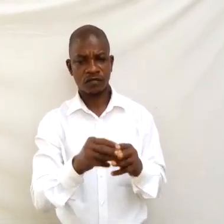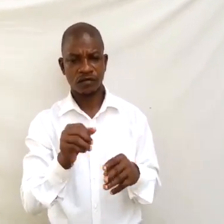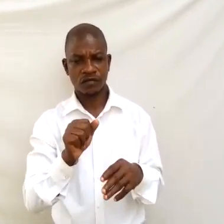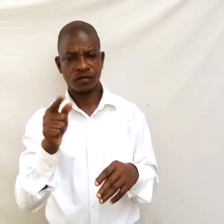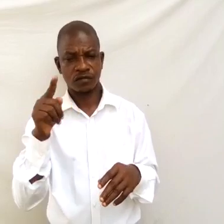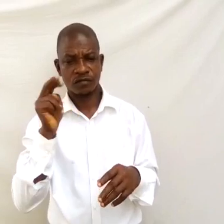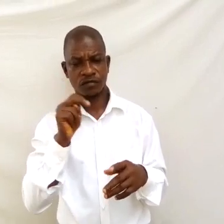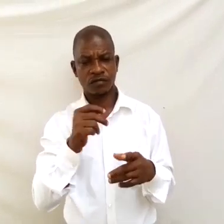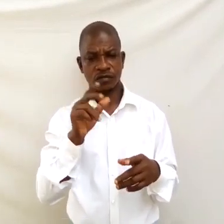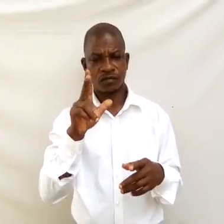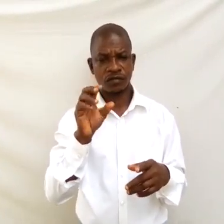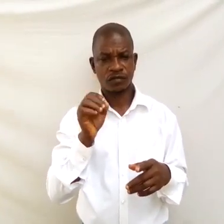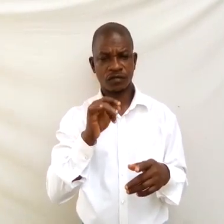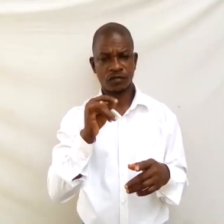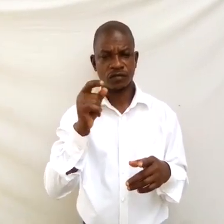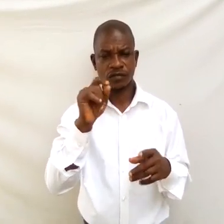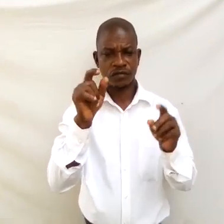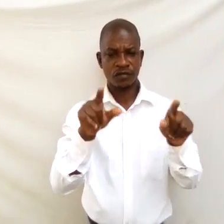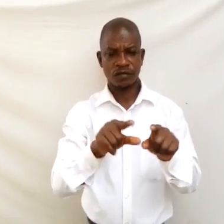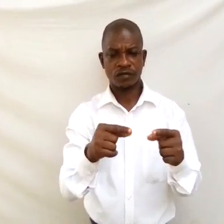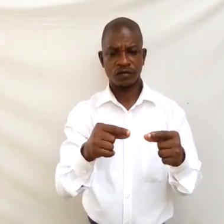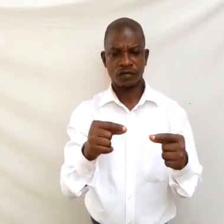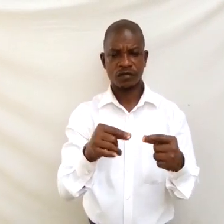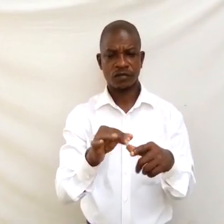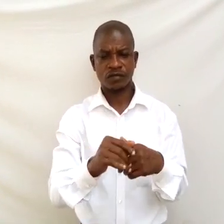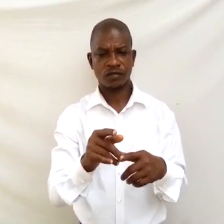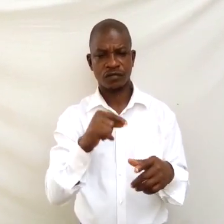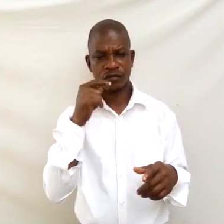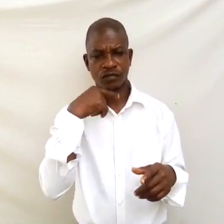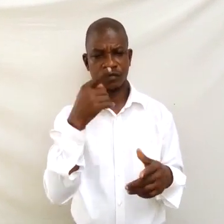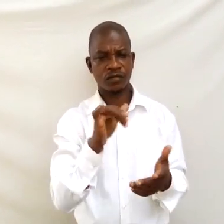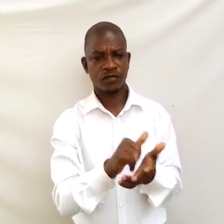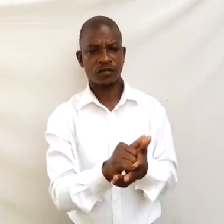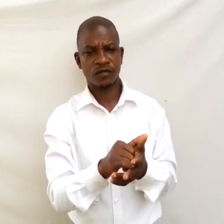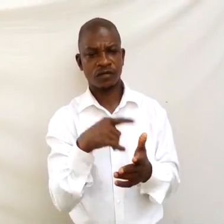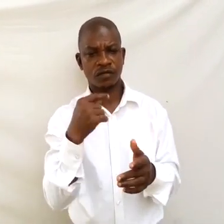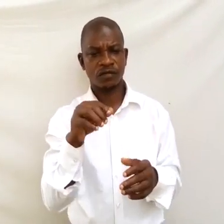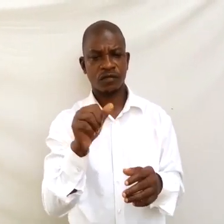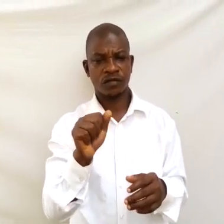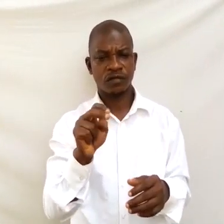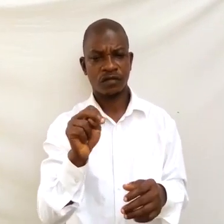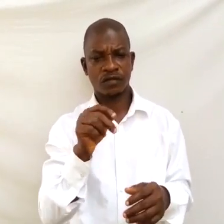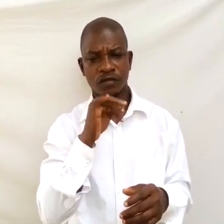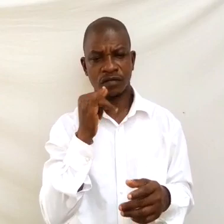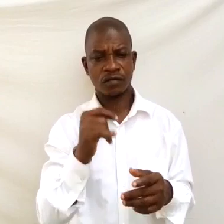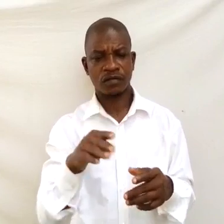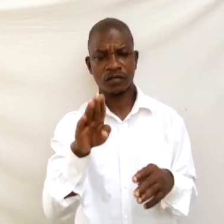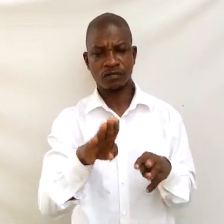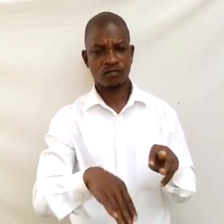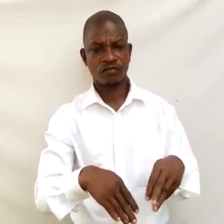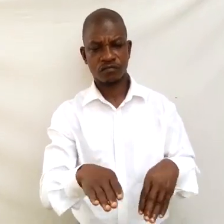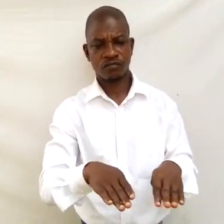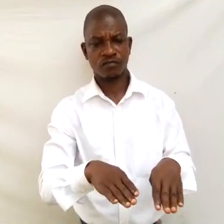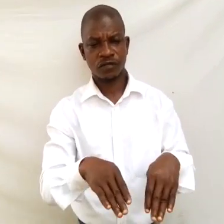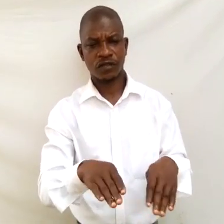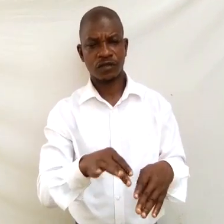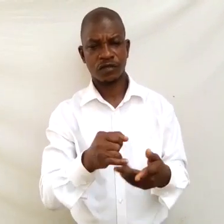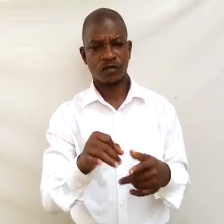south. Hence, we say that the bearing of Segun from